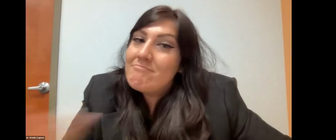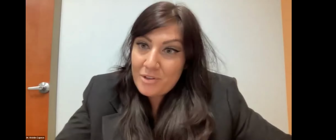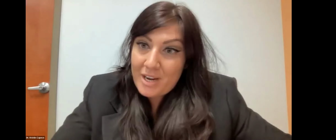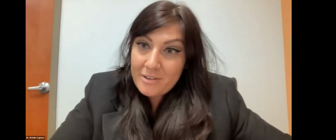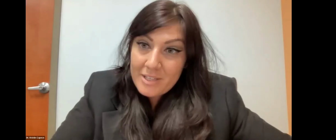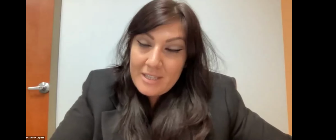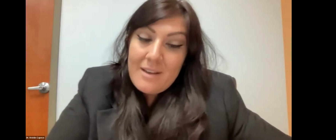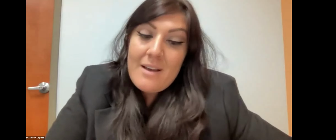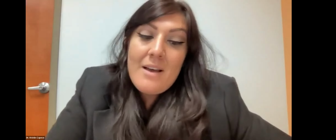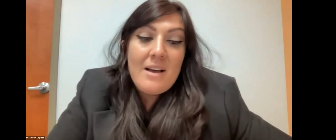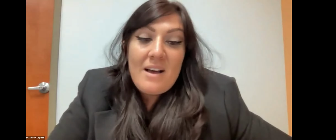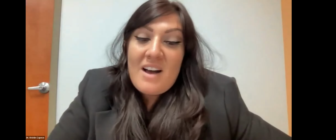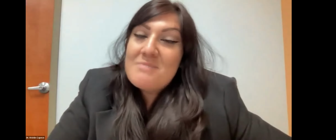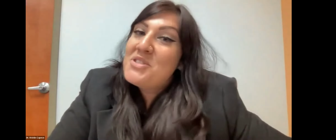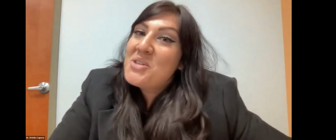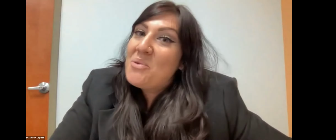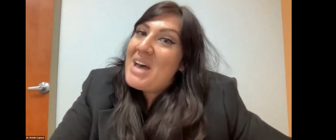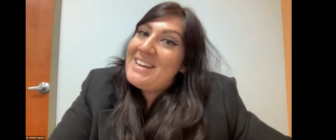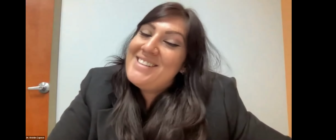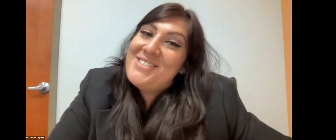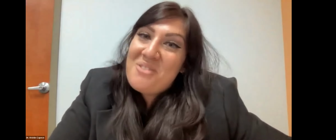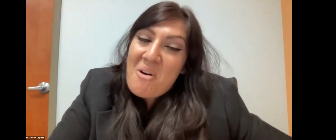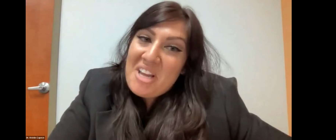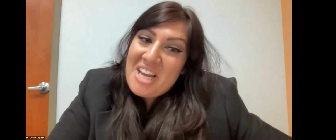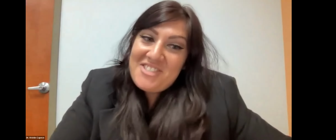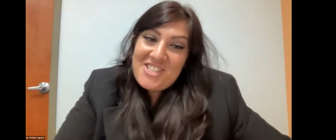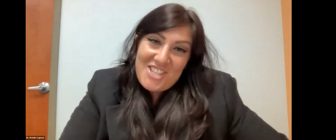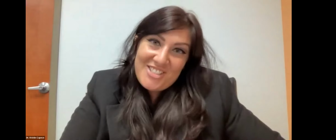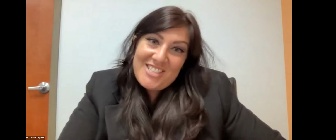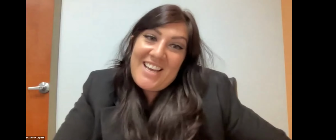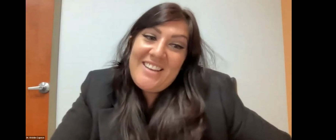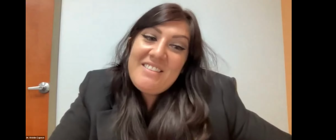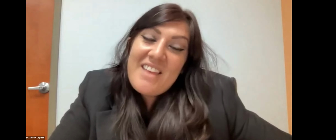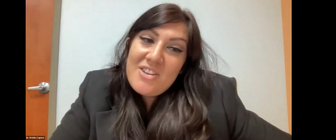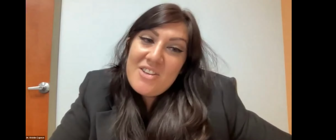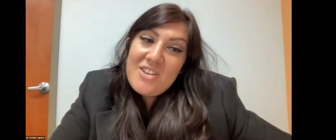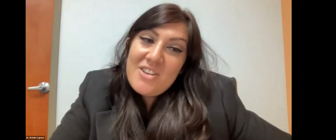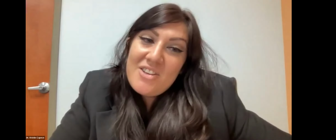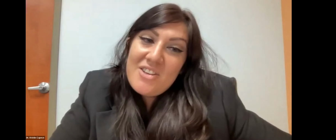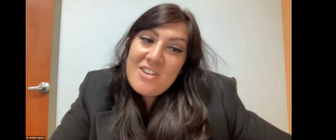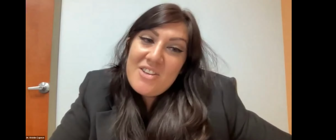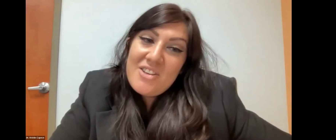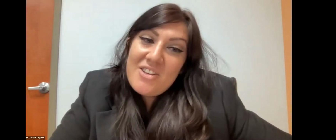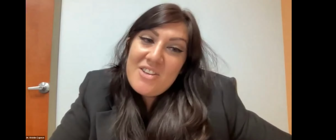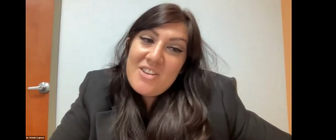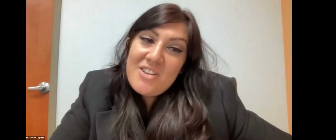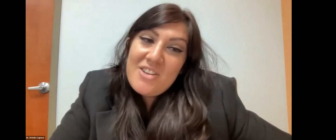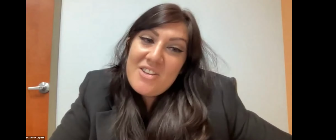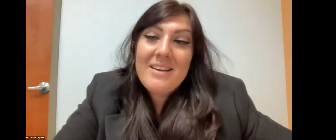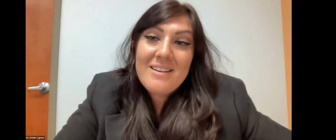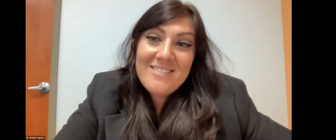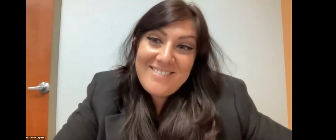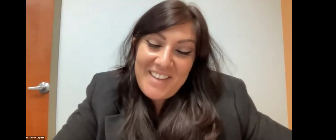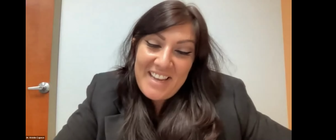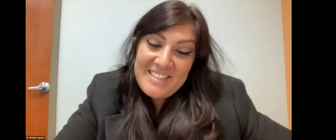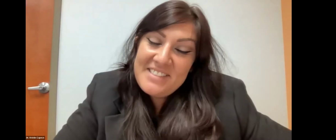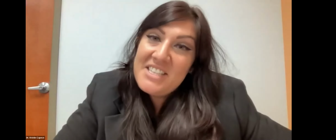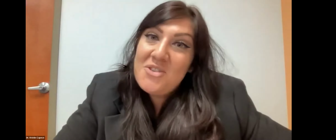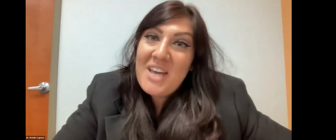in their healthcare. So that is all I have to share today. Thank you to be